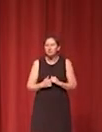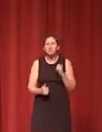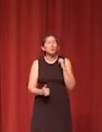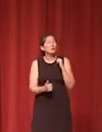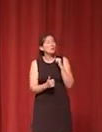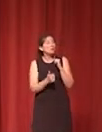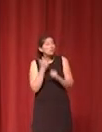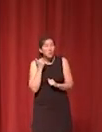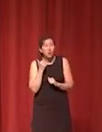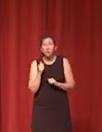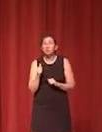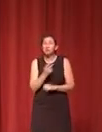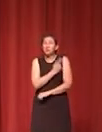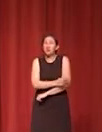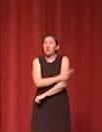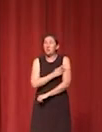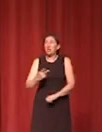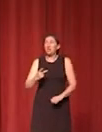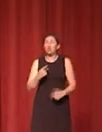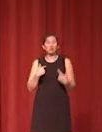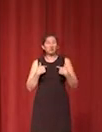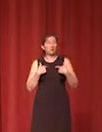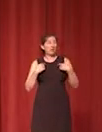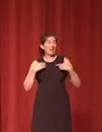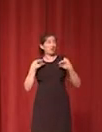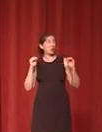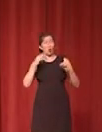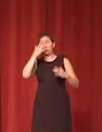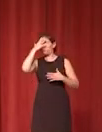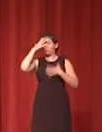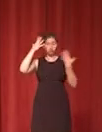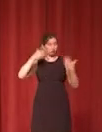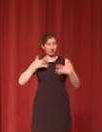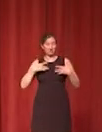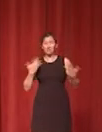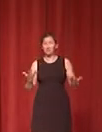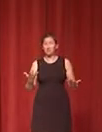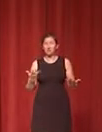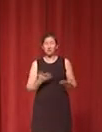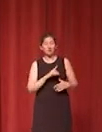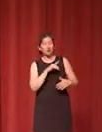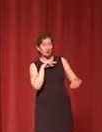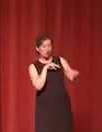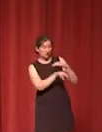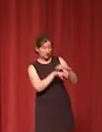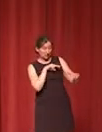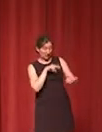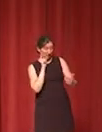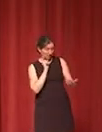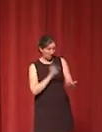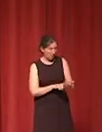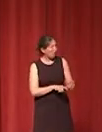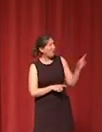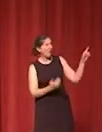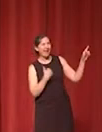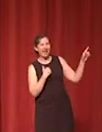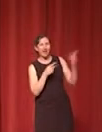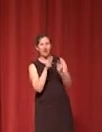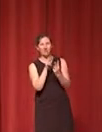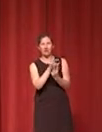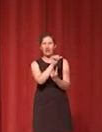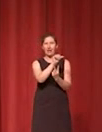have symptoms, and they just found it on the brain scan, but sometimes people did have symptoms. Next slide.